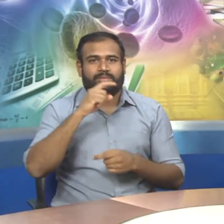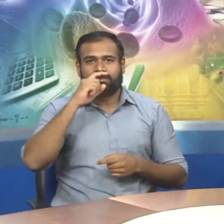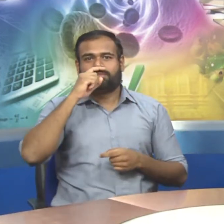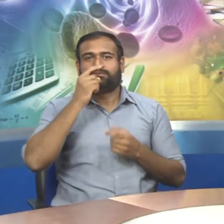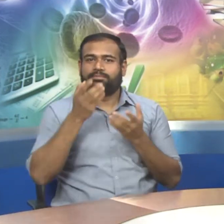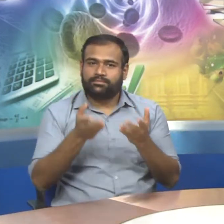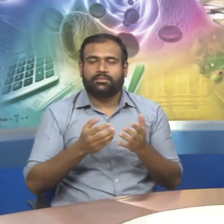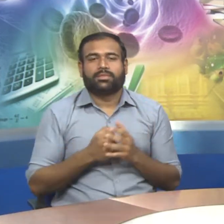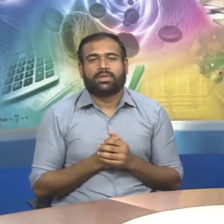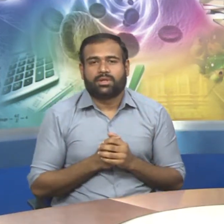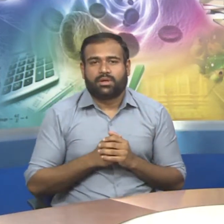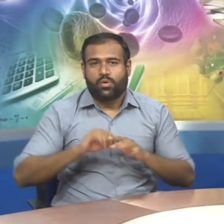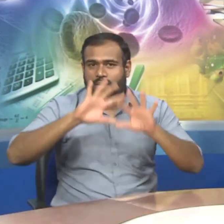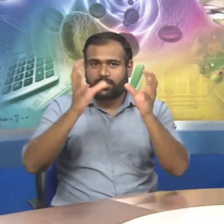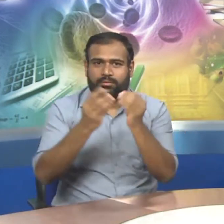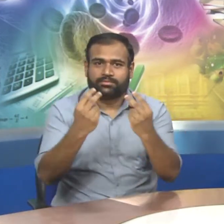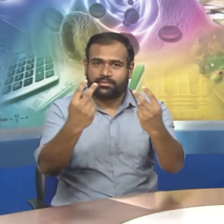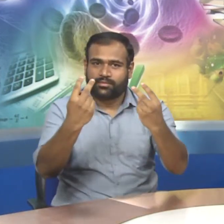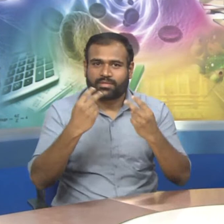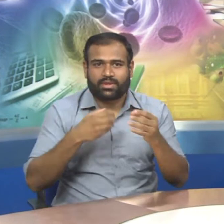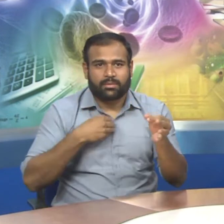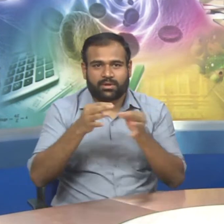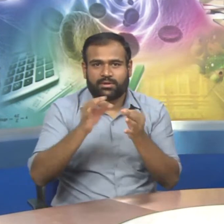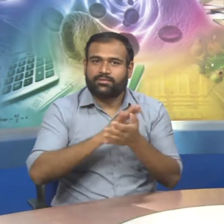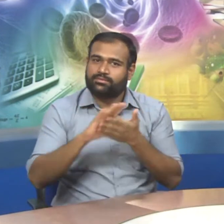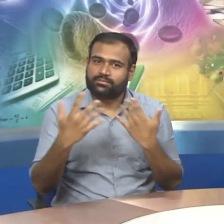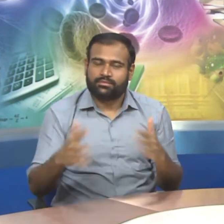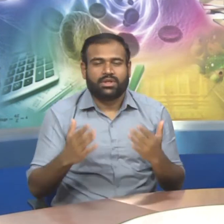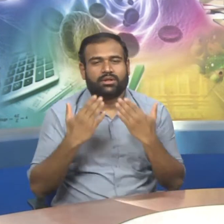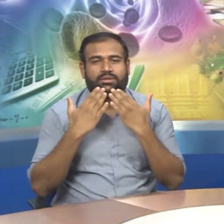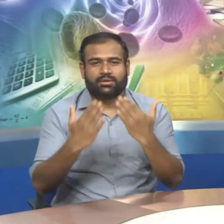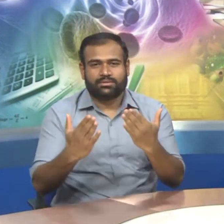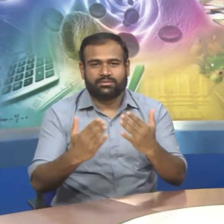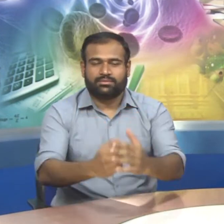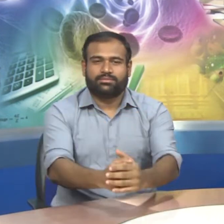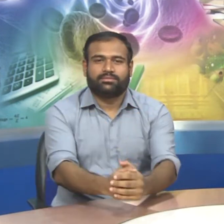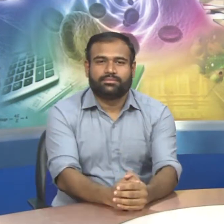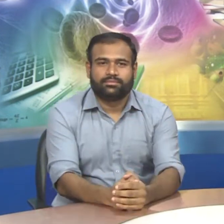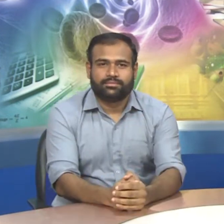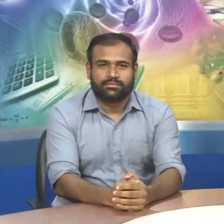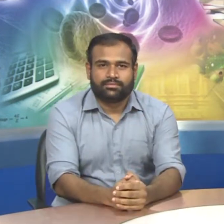yourself and will make the ISL as a proud language. Thank you.